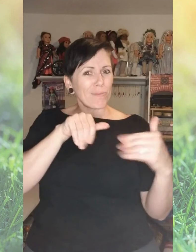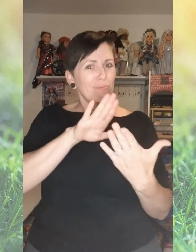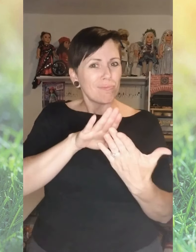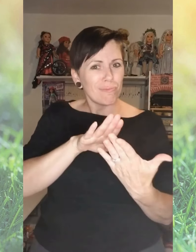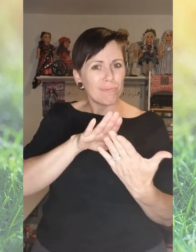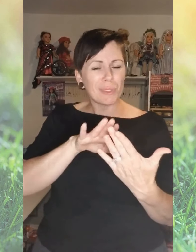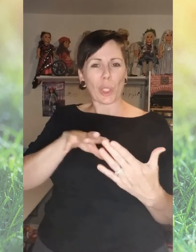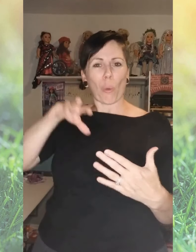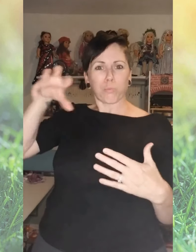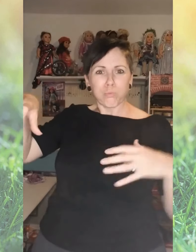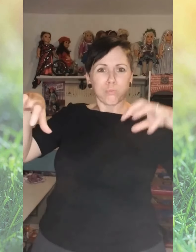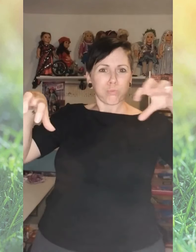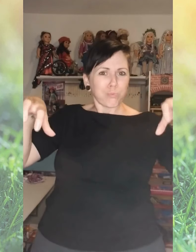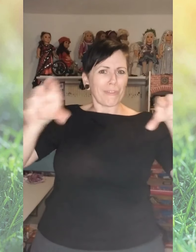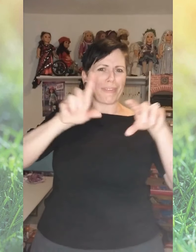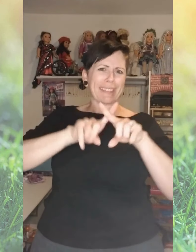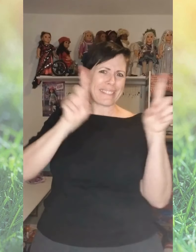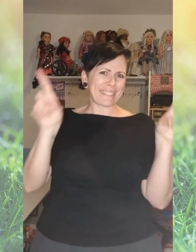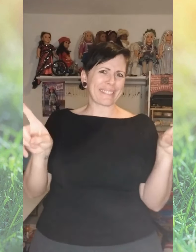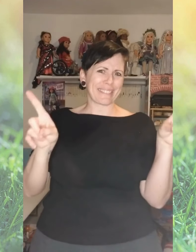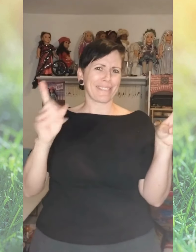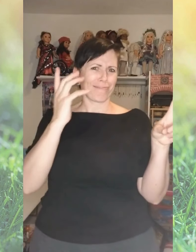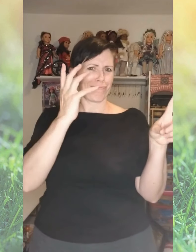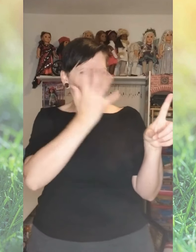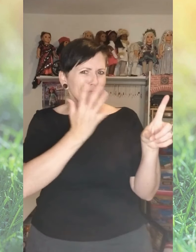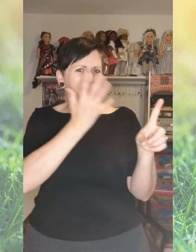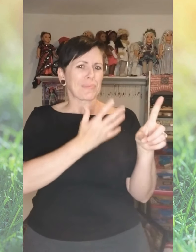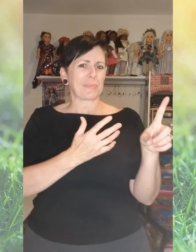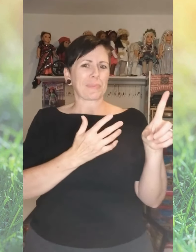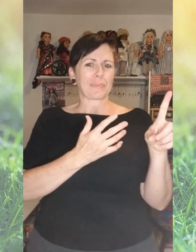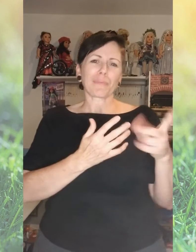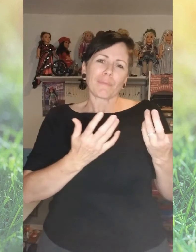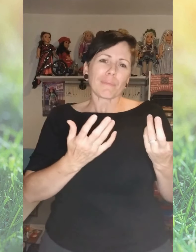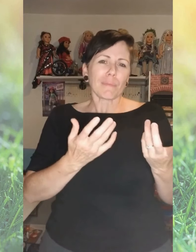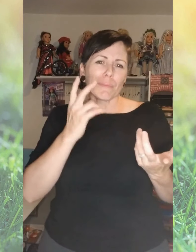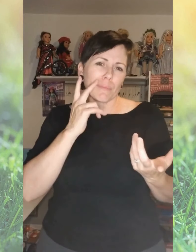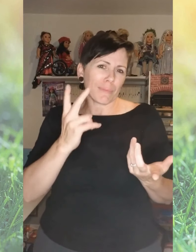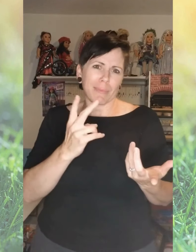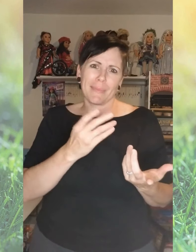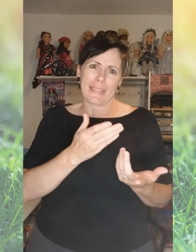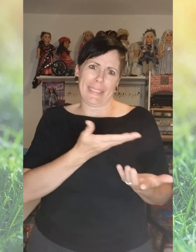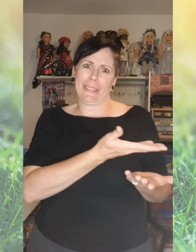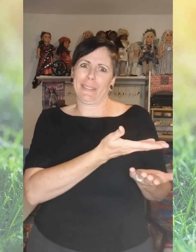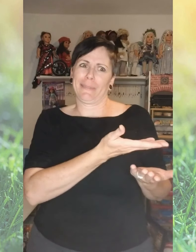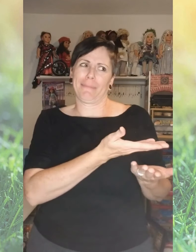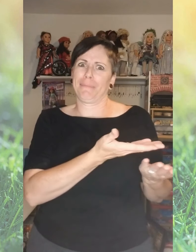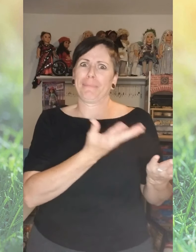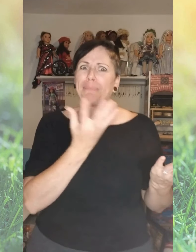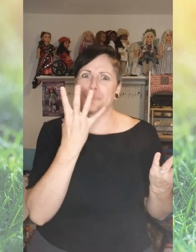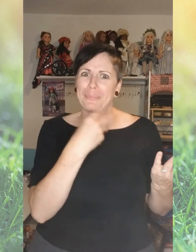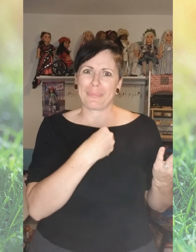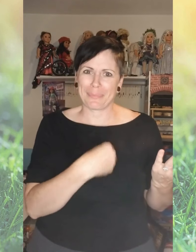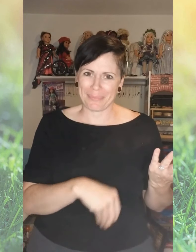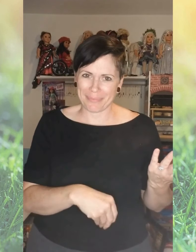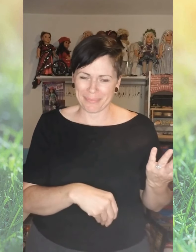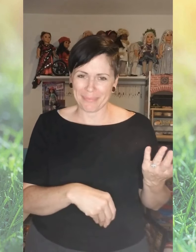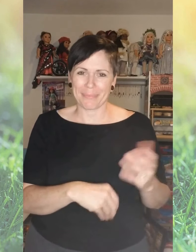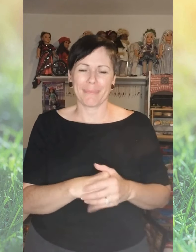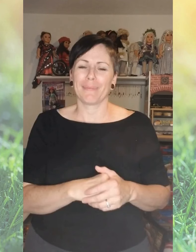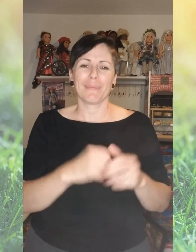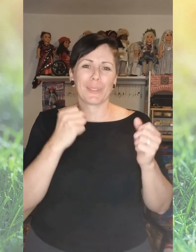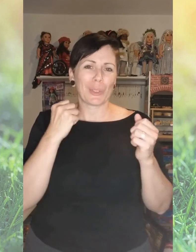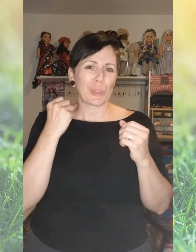use in their photos. So as you're seeing here, like things were just lovely. So much thought and so much detail went into it. And then you could